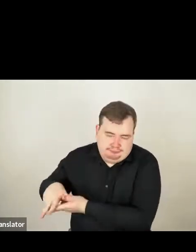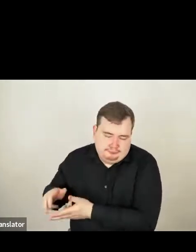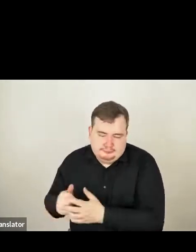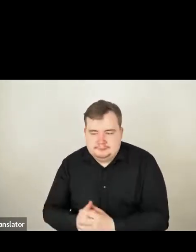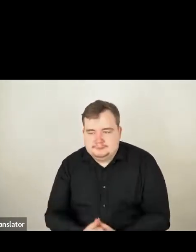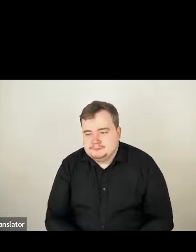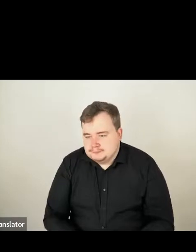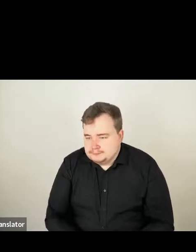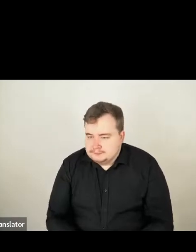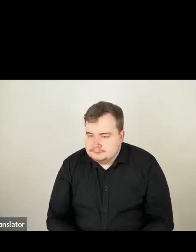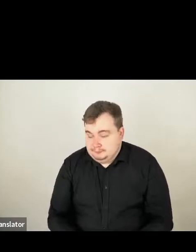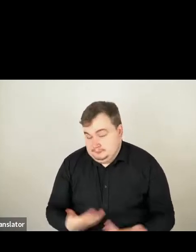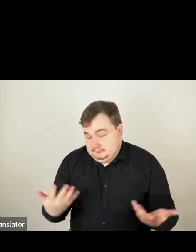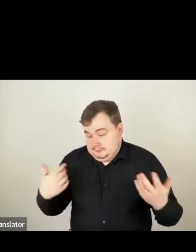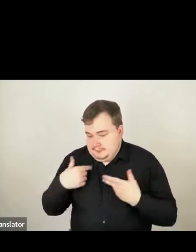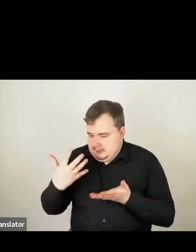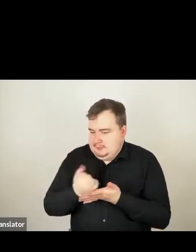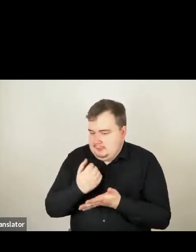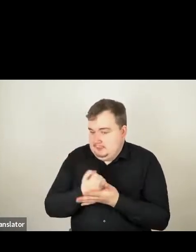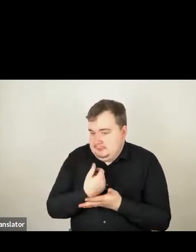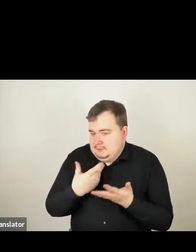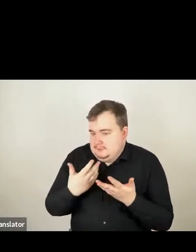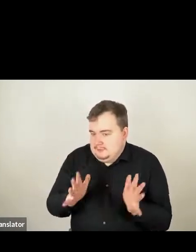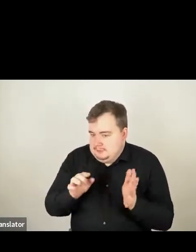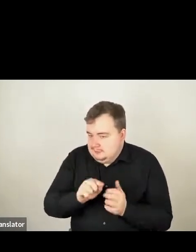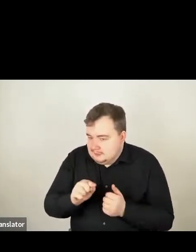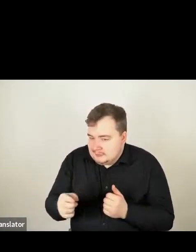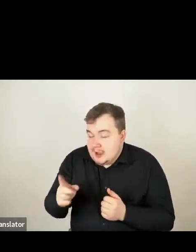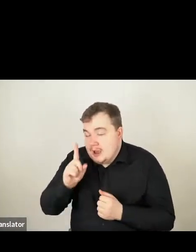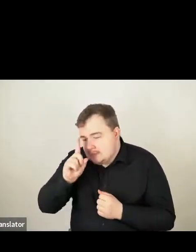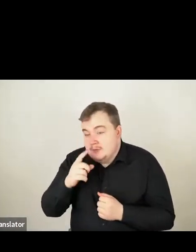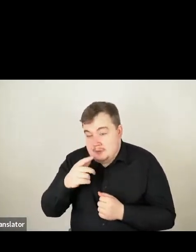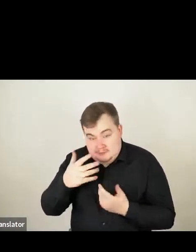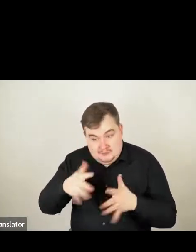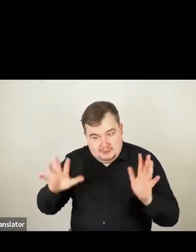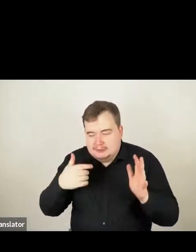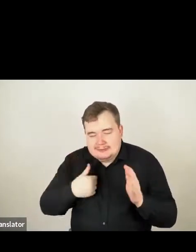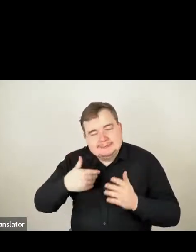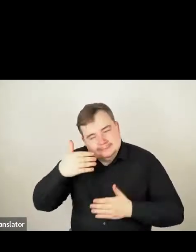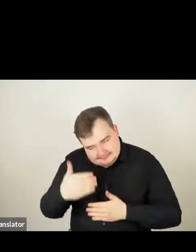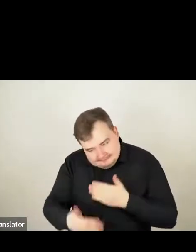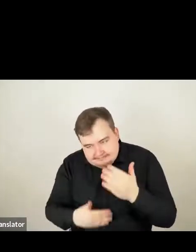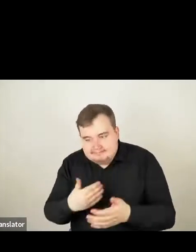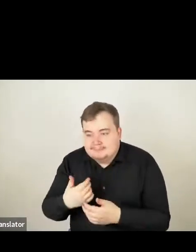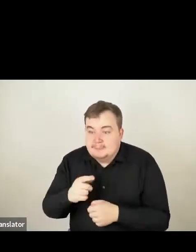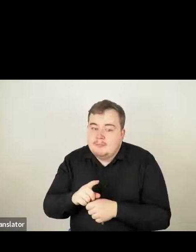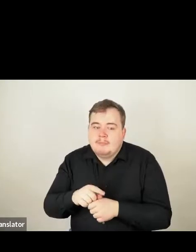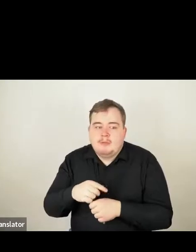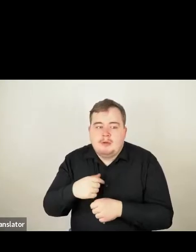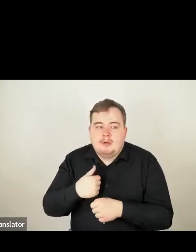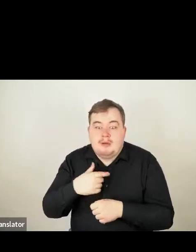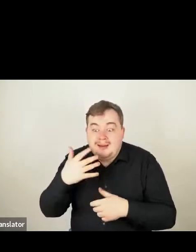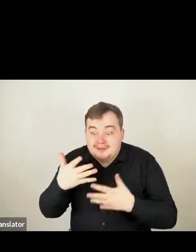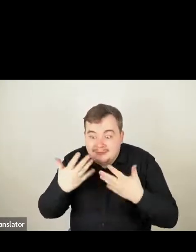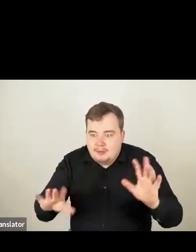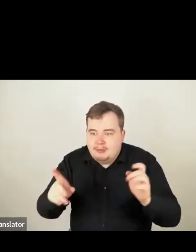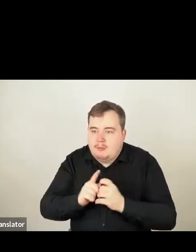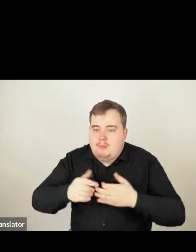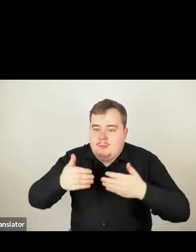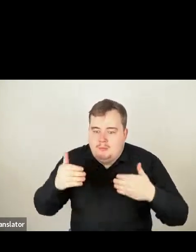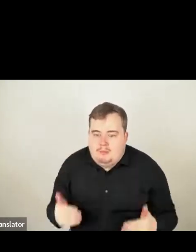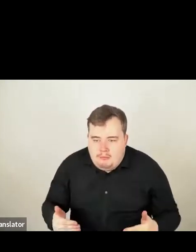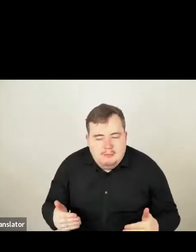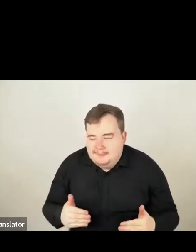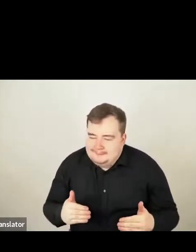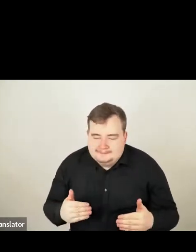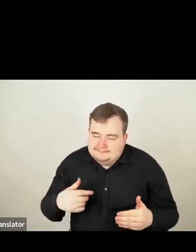but it's still a process that we cannot stop and we need to improve it. I can mention here as well the